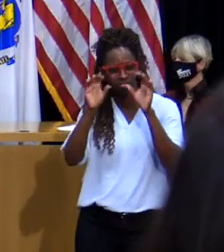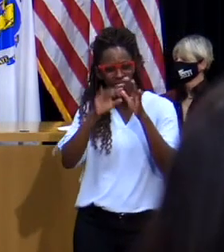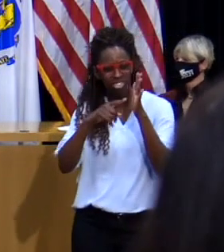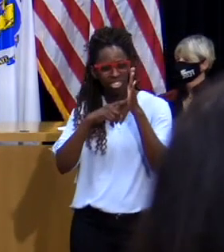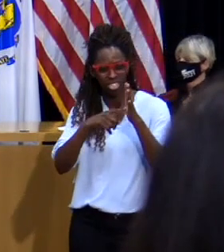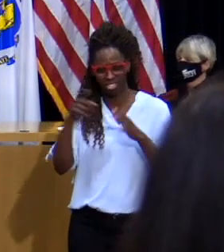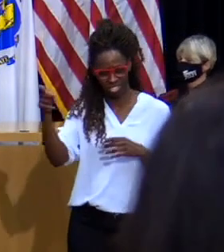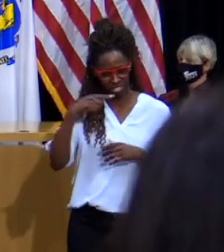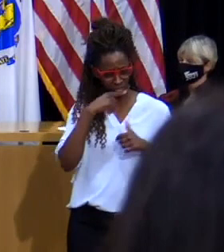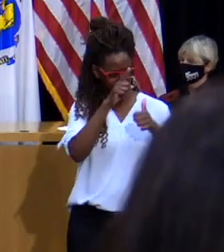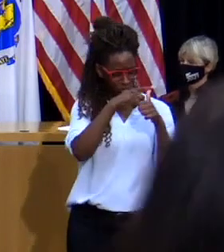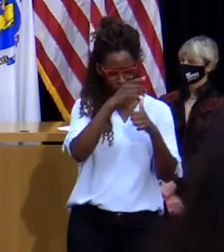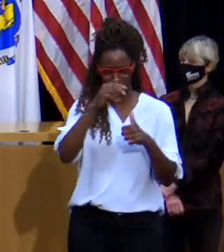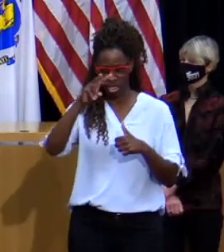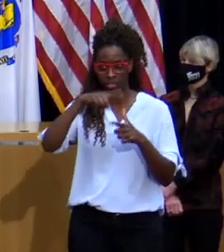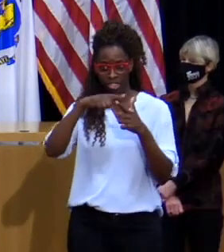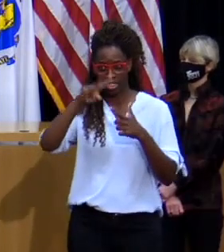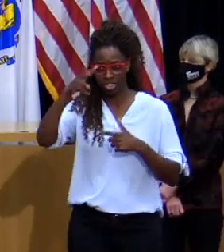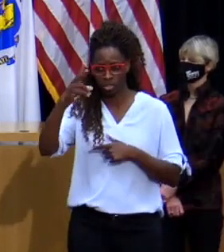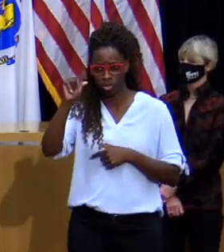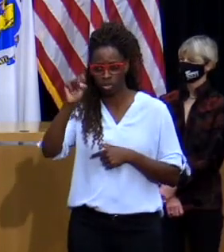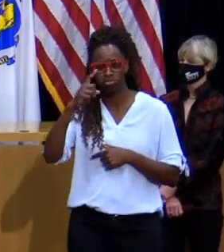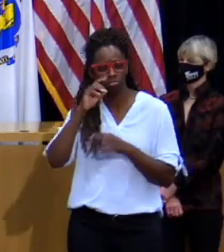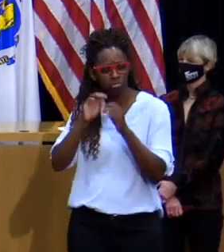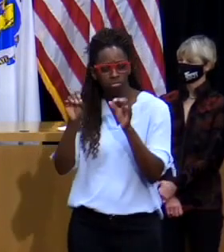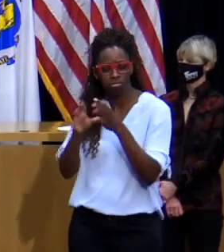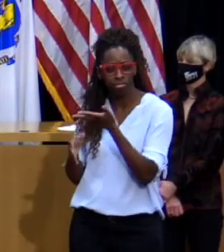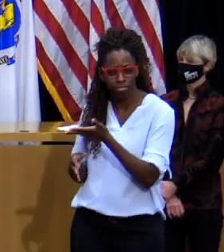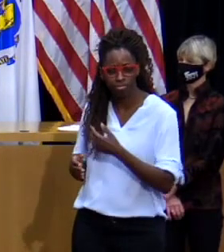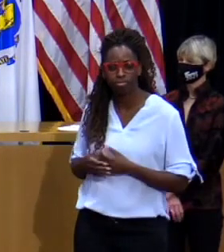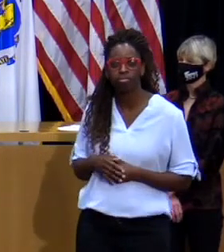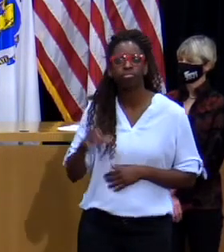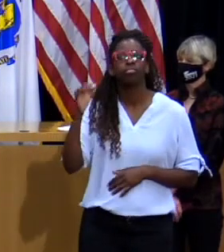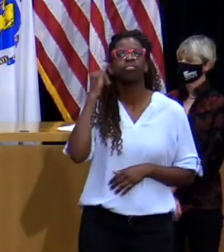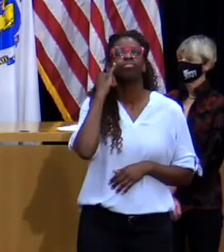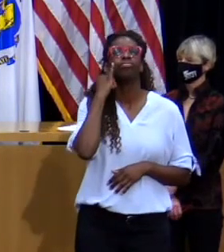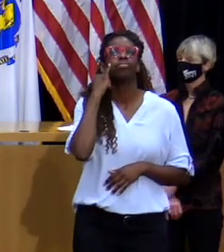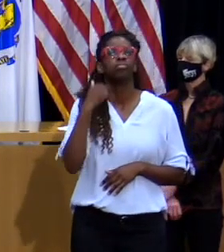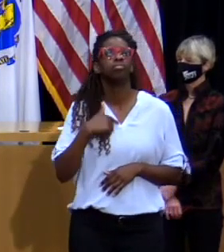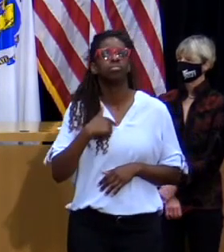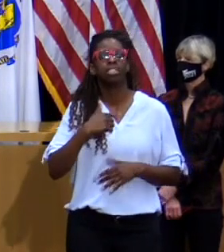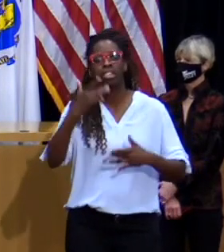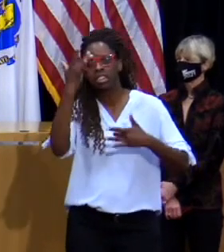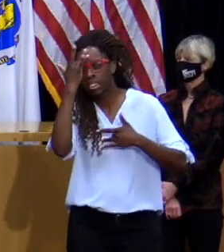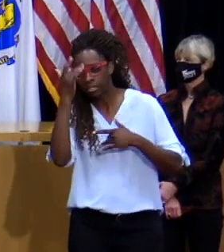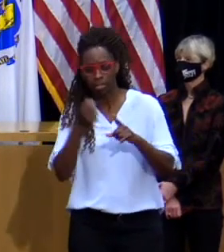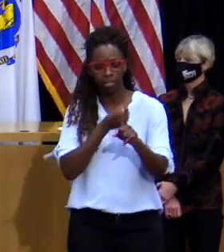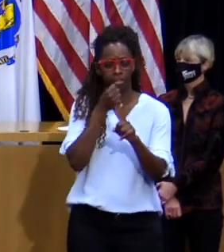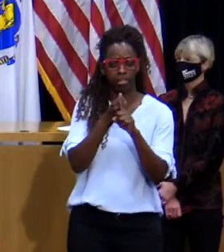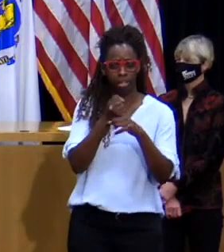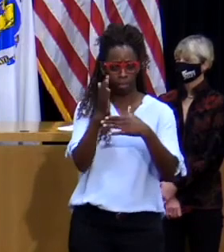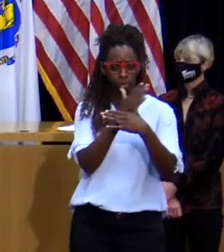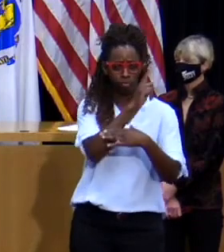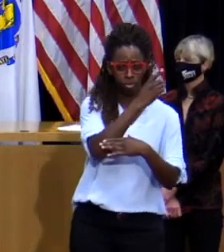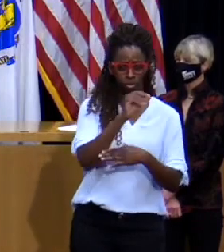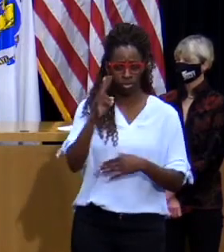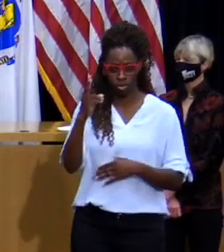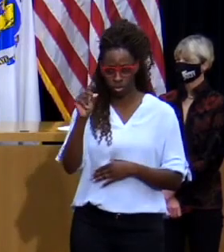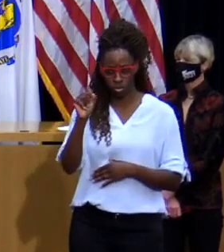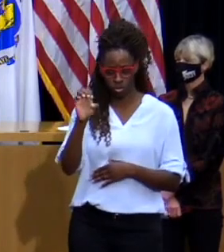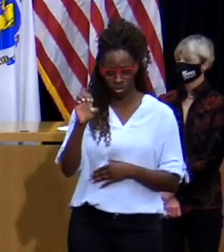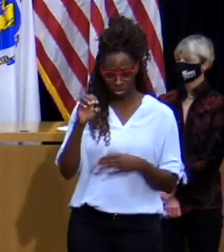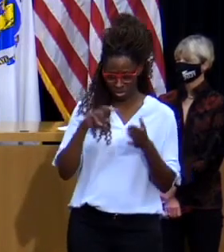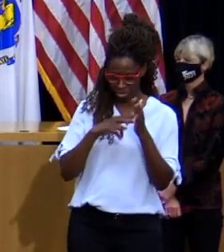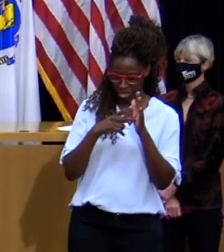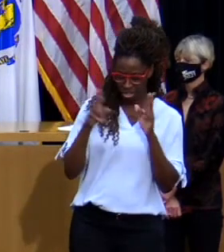with frontline workers? You don't want them all out sick for a day on the same day. So I think it's really important to talk about the potential side effects of the